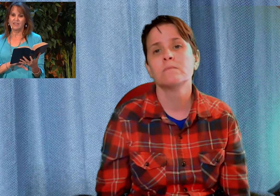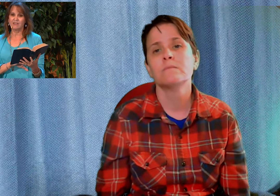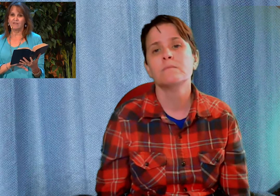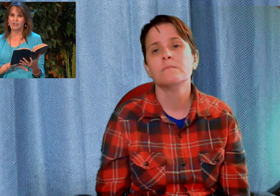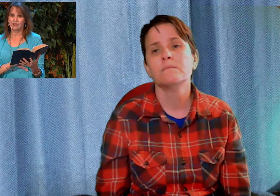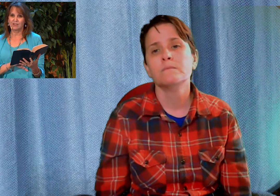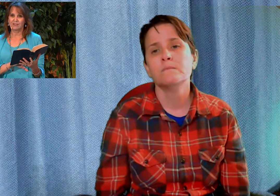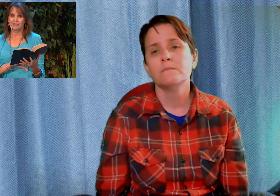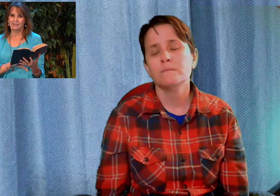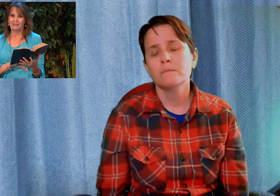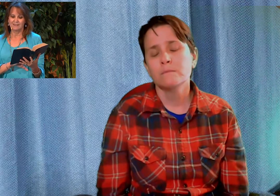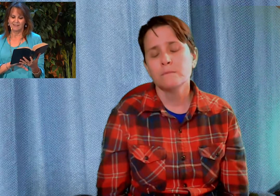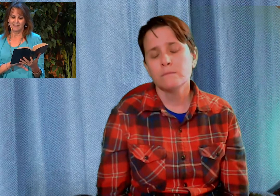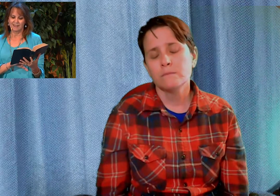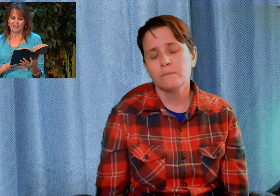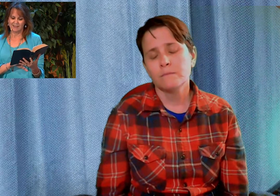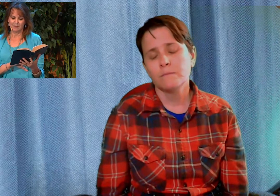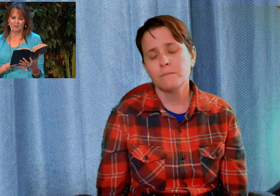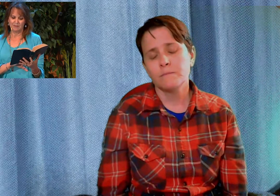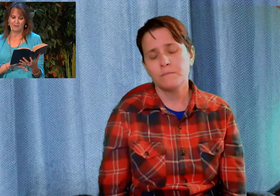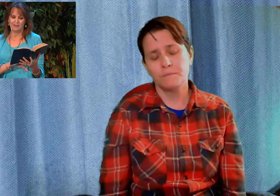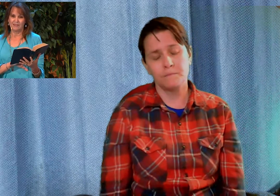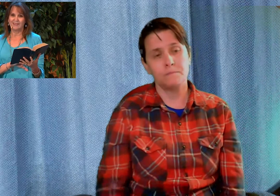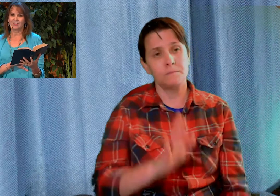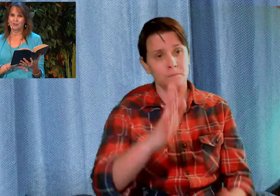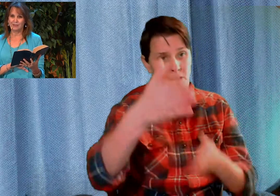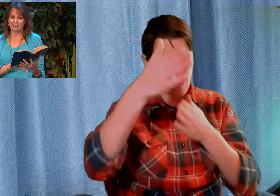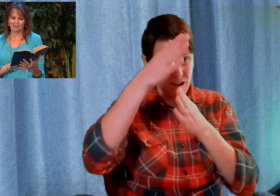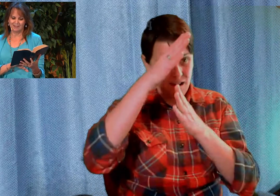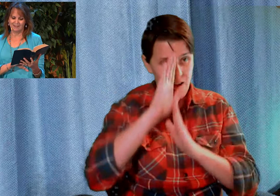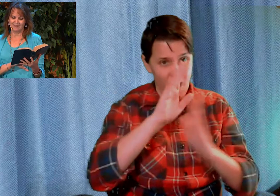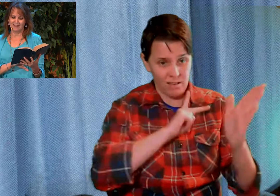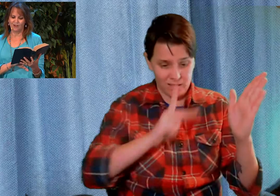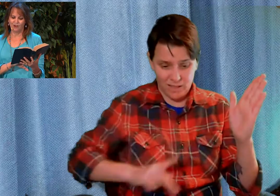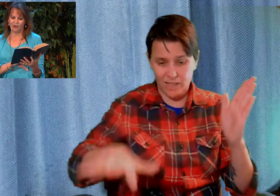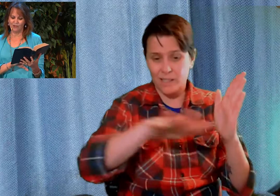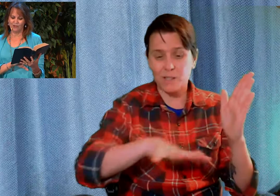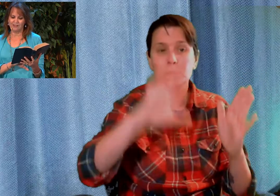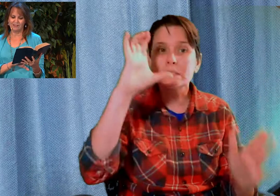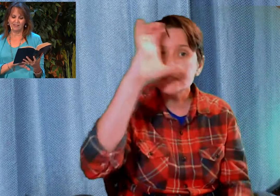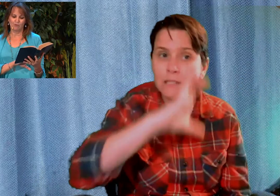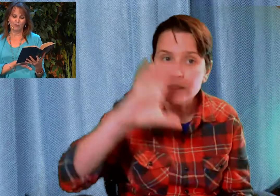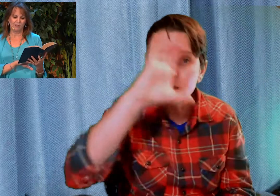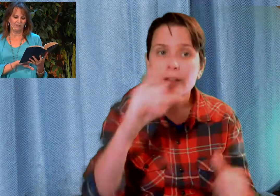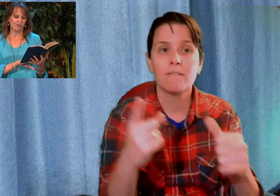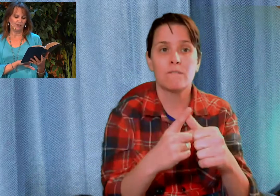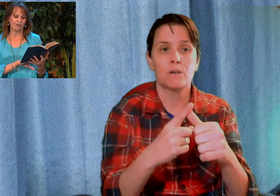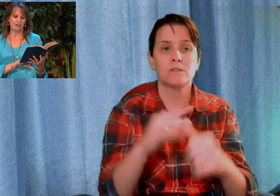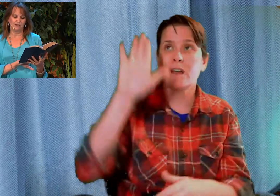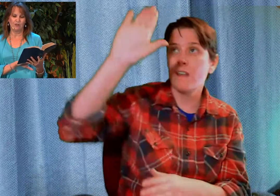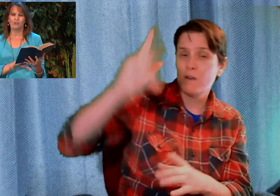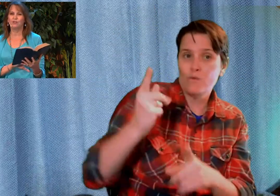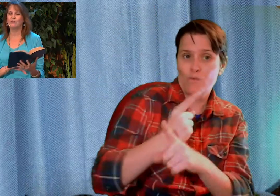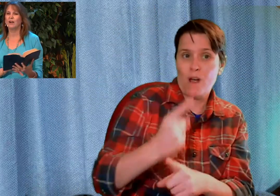But seek first the kingdom and his righteousness, and all these things will be given to